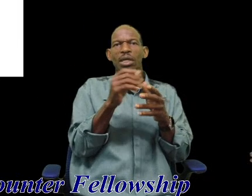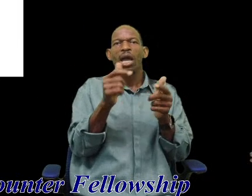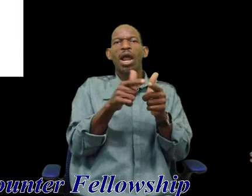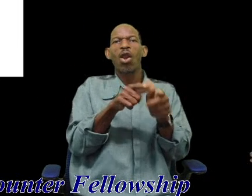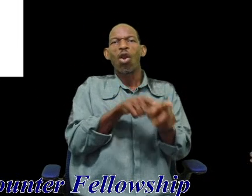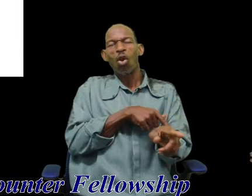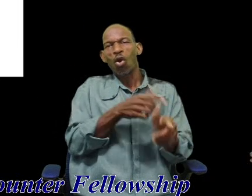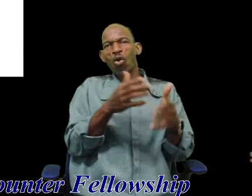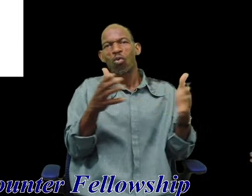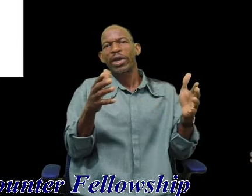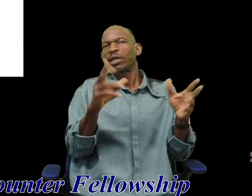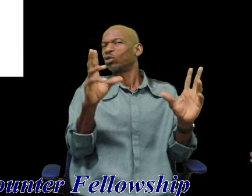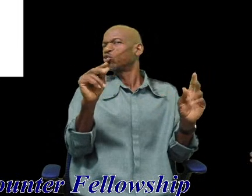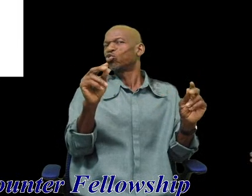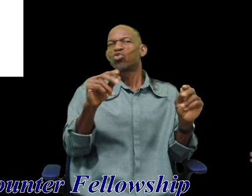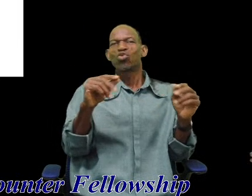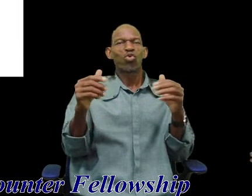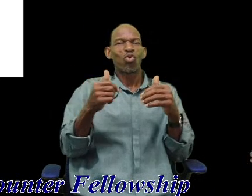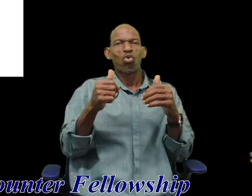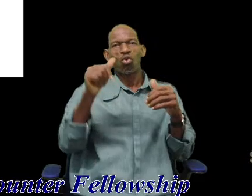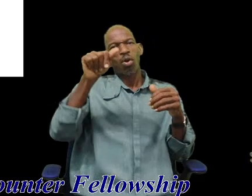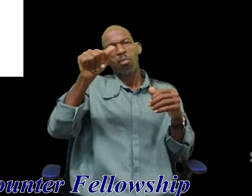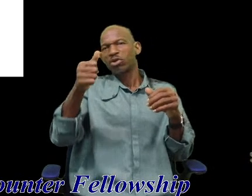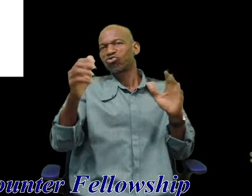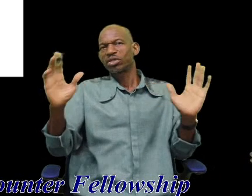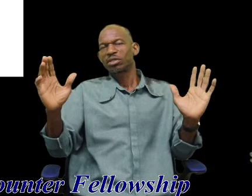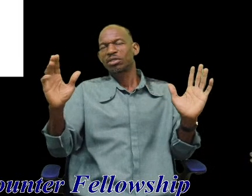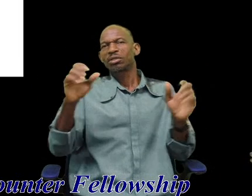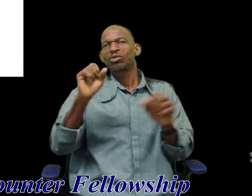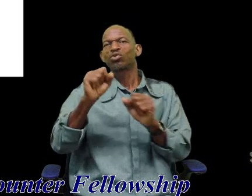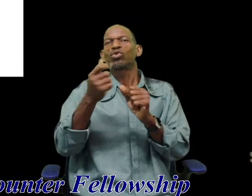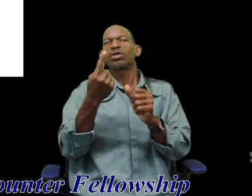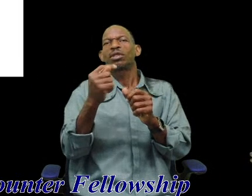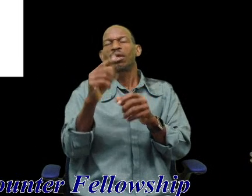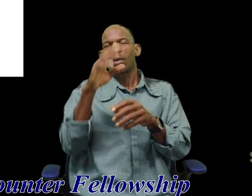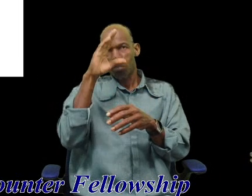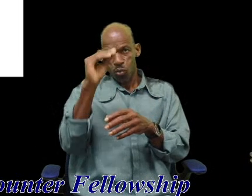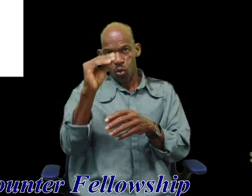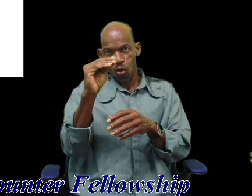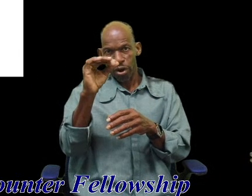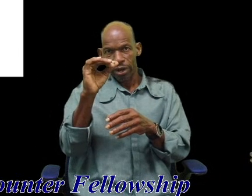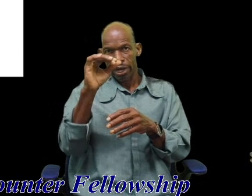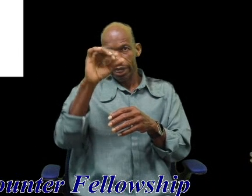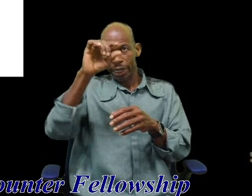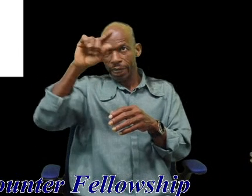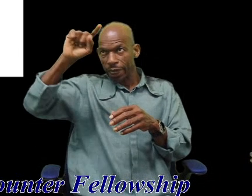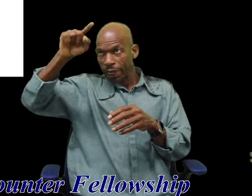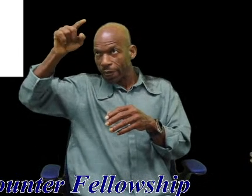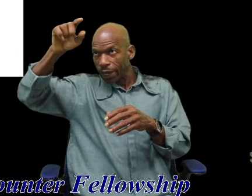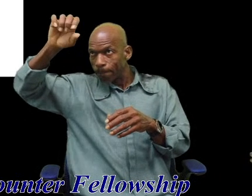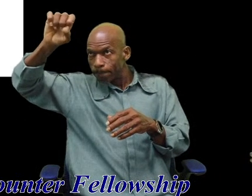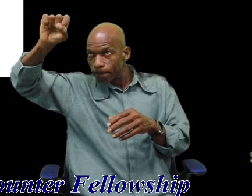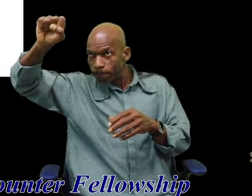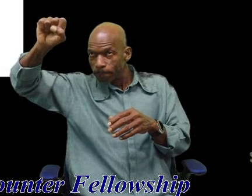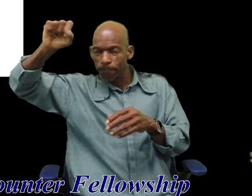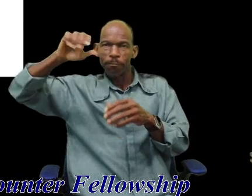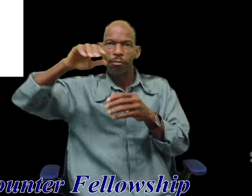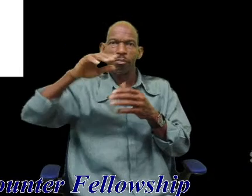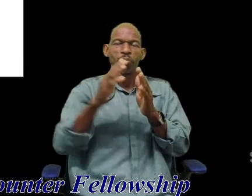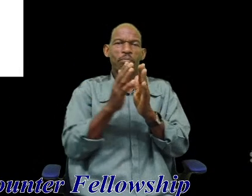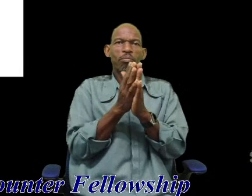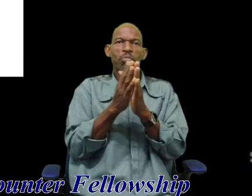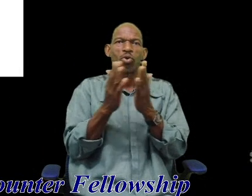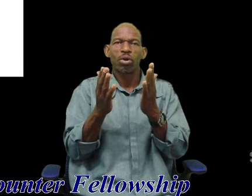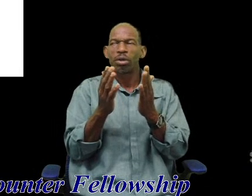write. So the boy's book is shorter. Now this A is not a sentence. A